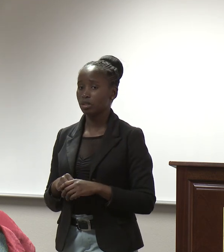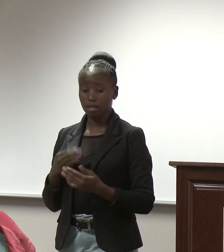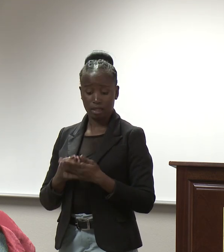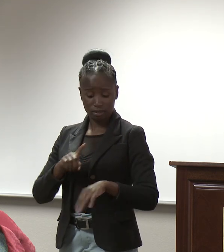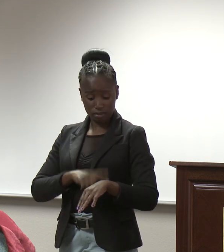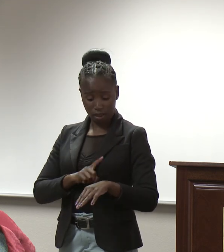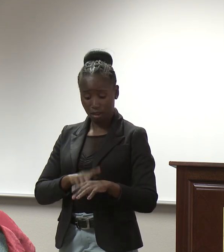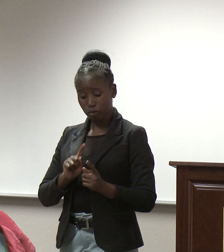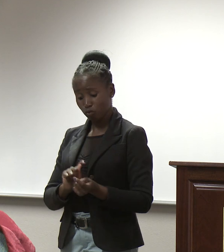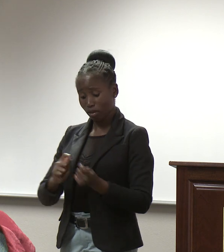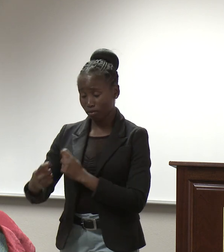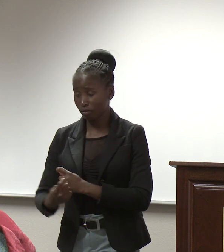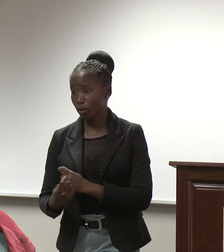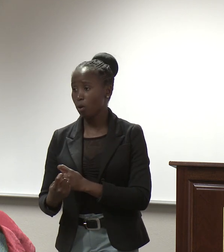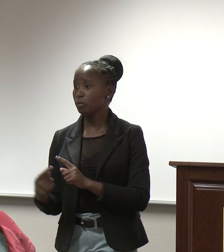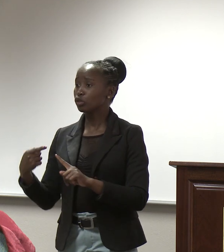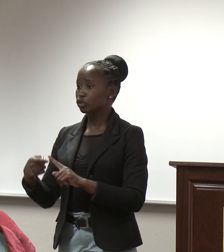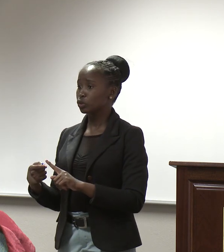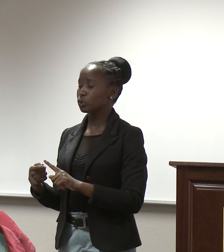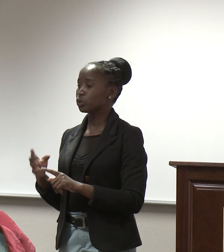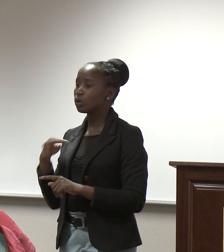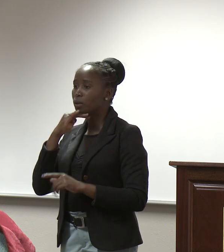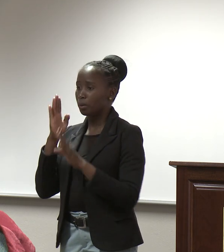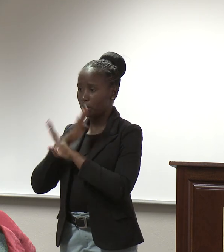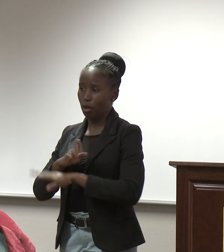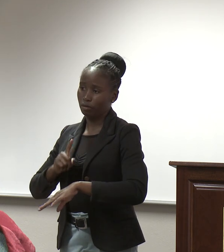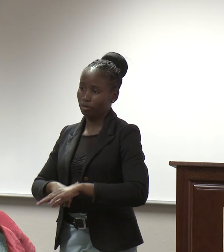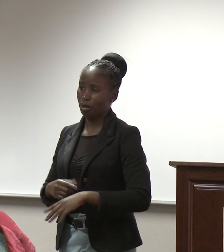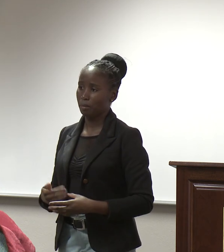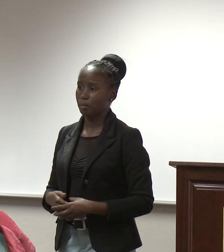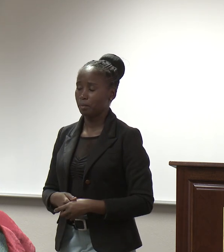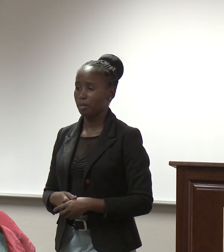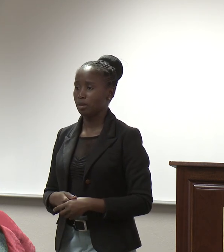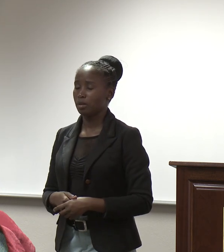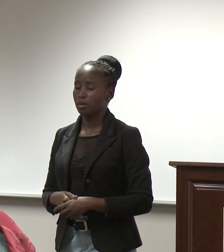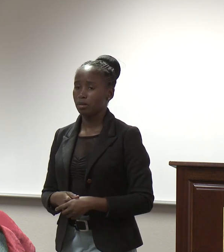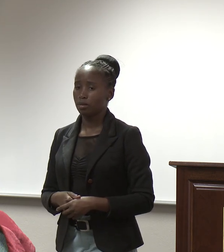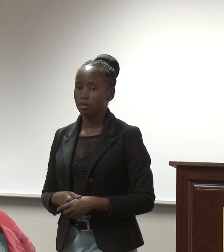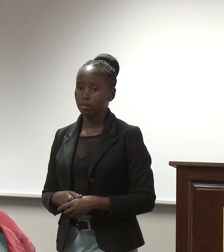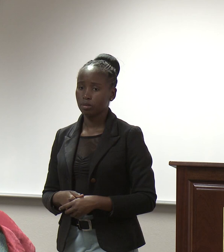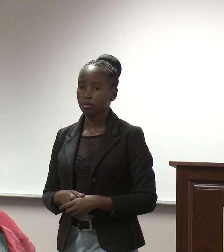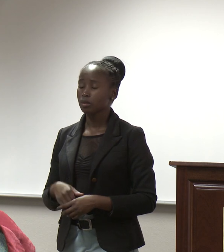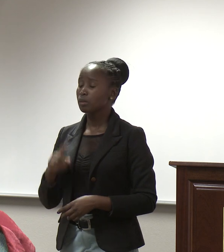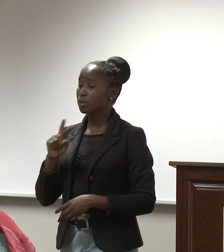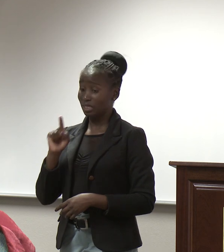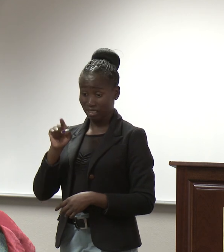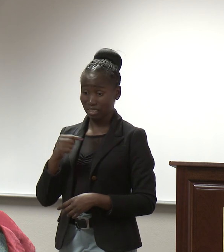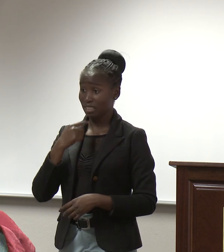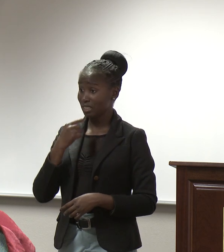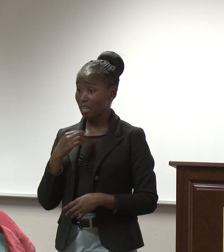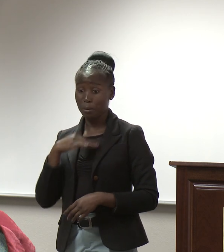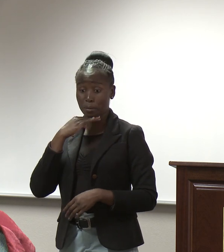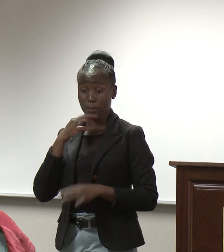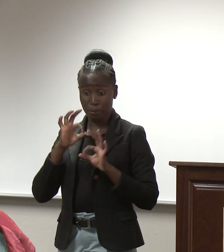a lack of time. Mm-hmm. Nobody has time for anything. So we have to manage lack of time, not